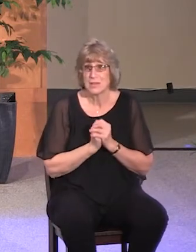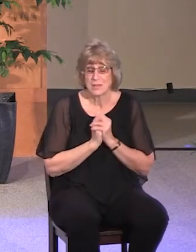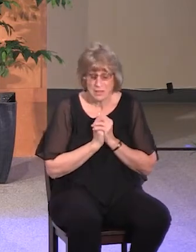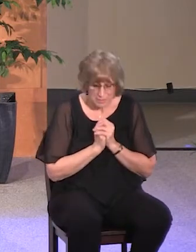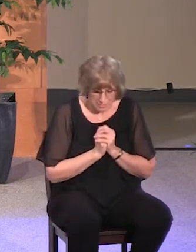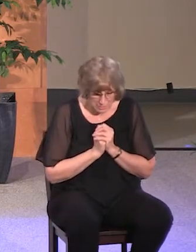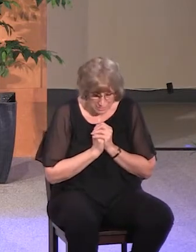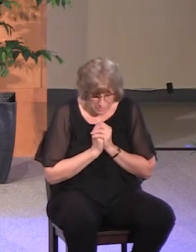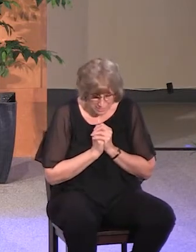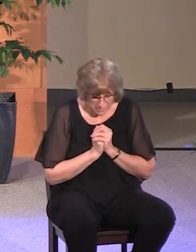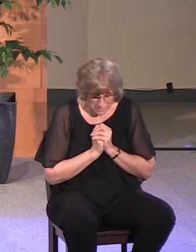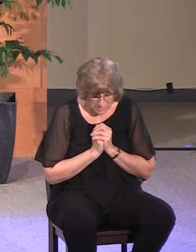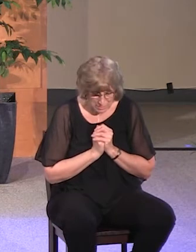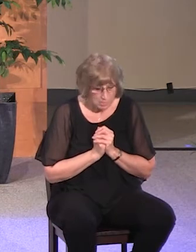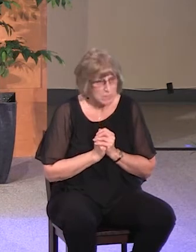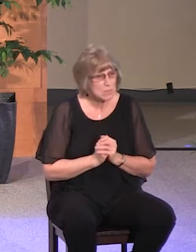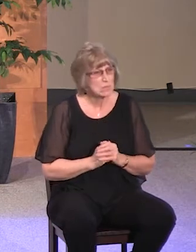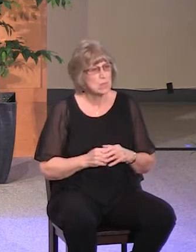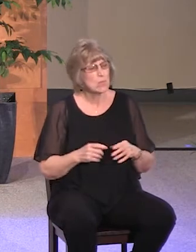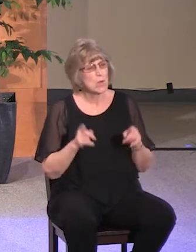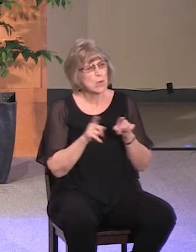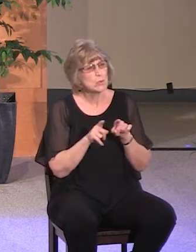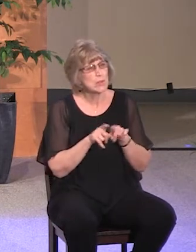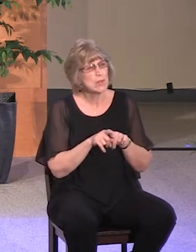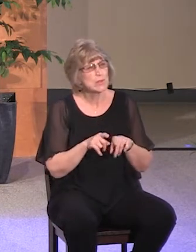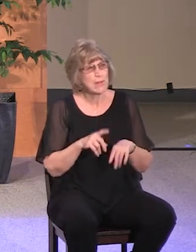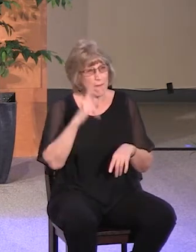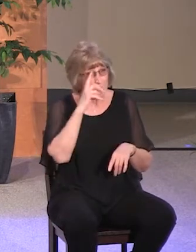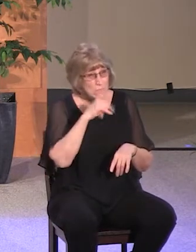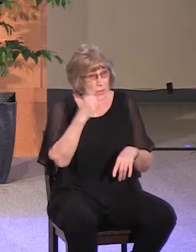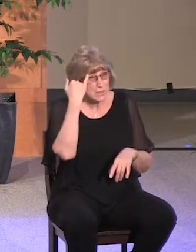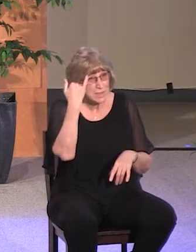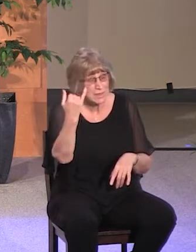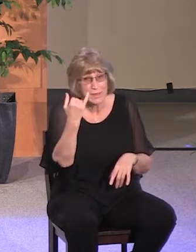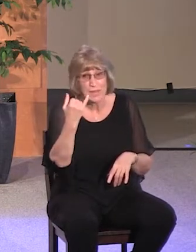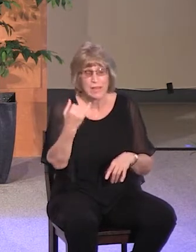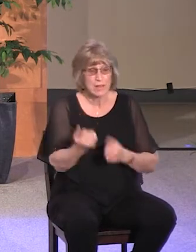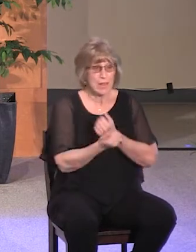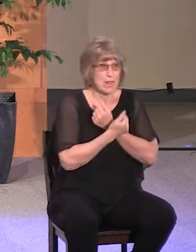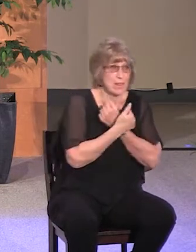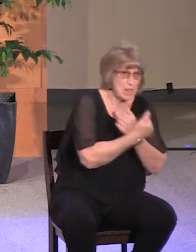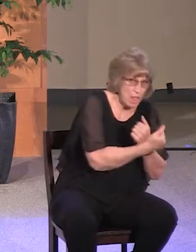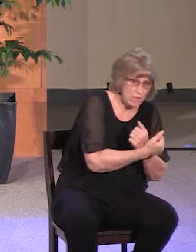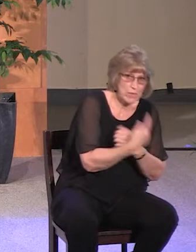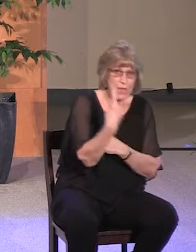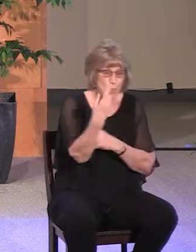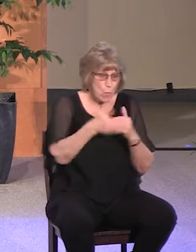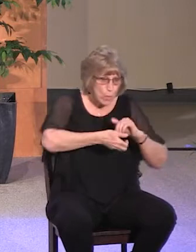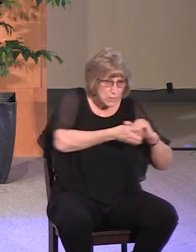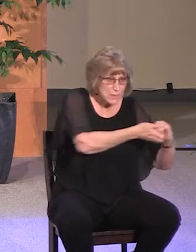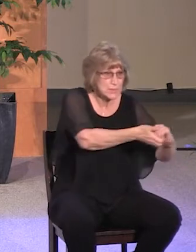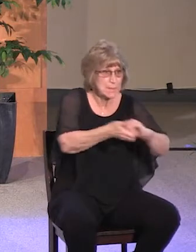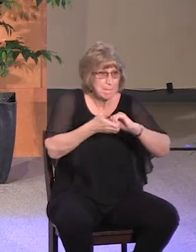There's also this false perception that love and oneness means that we accept hypocrisy,